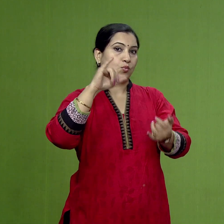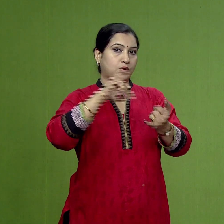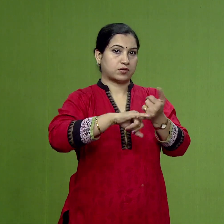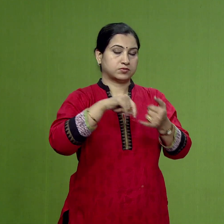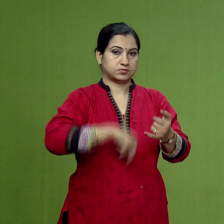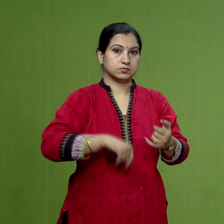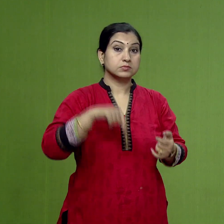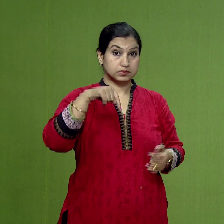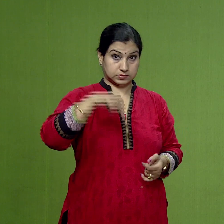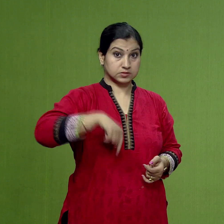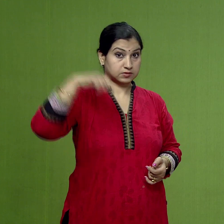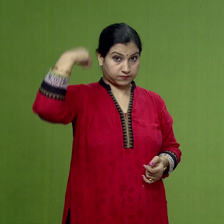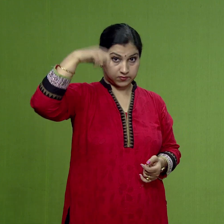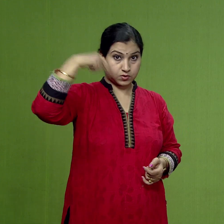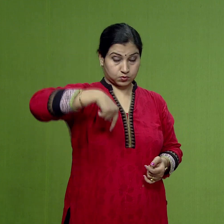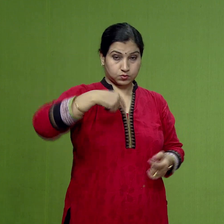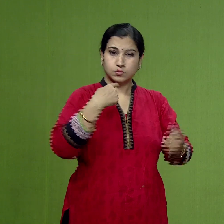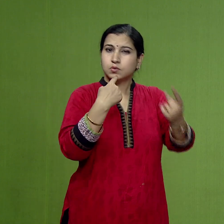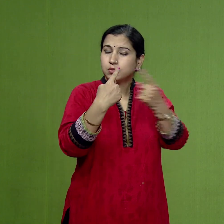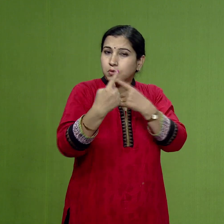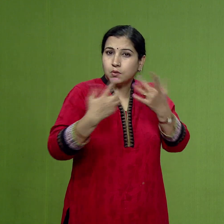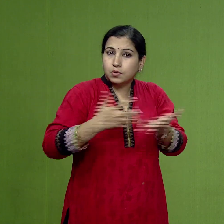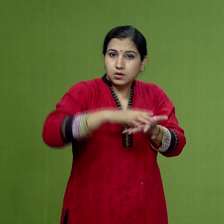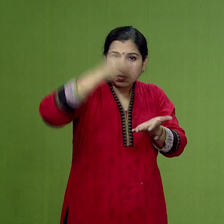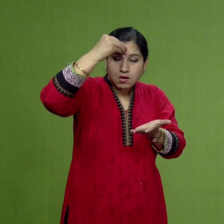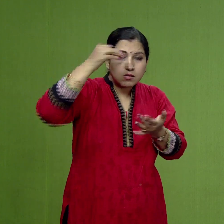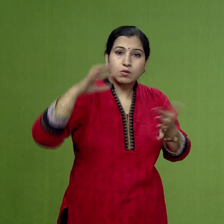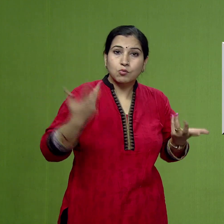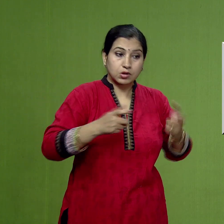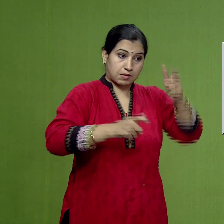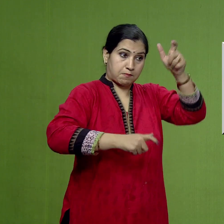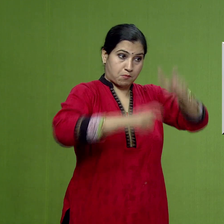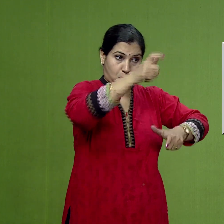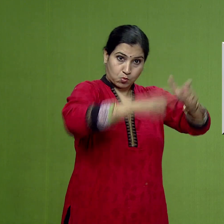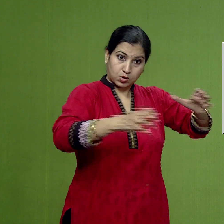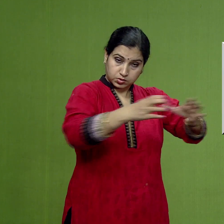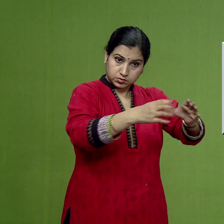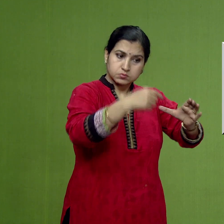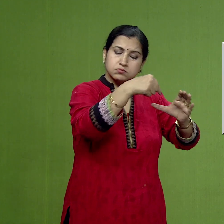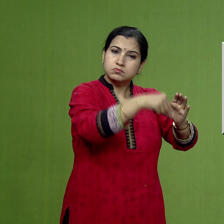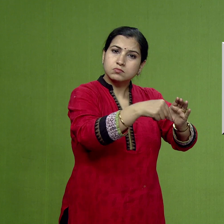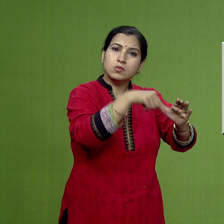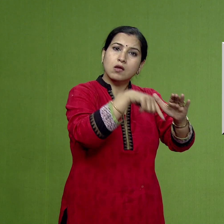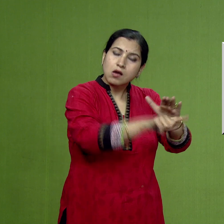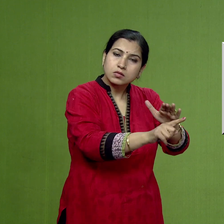In this video, we are going to learn about population and its